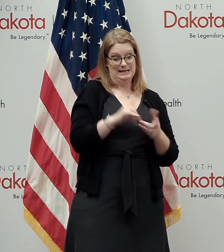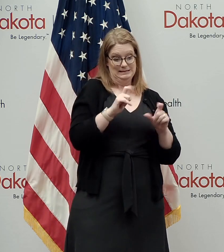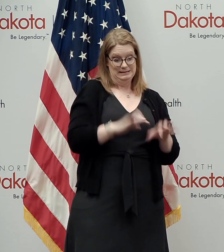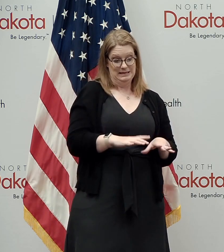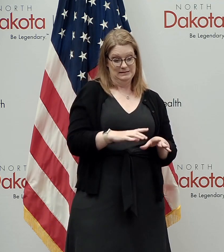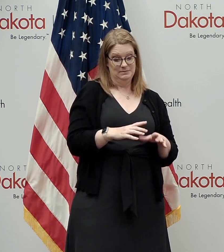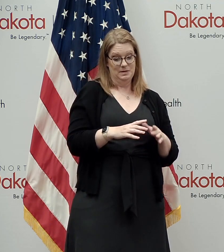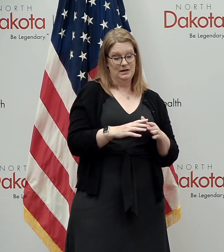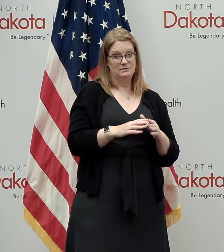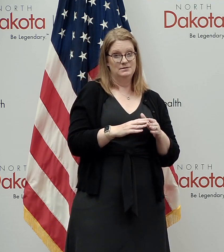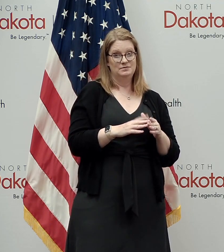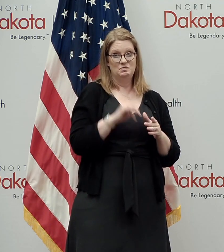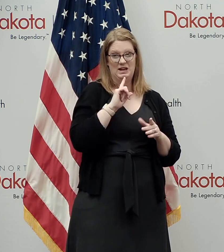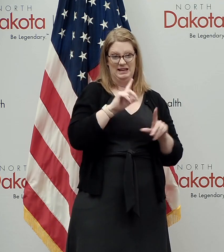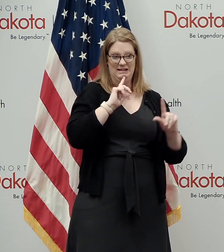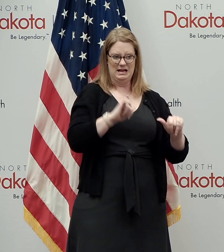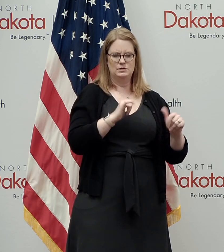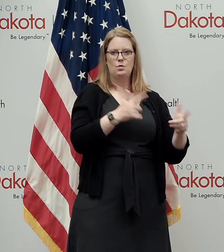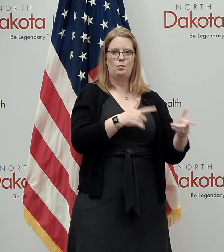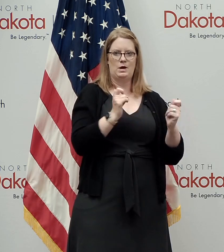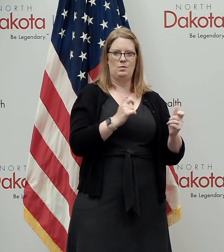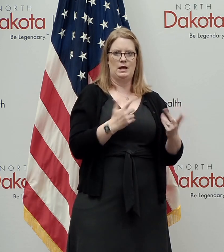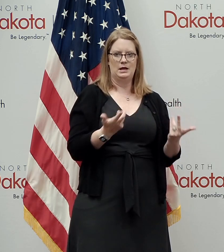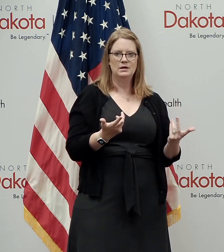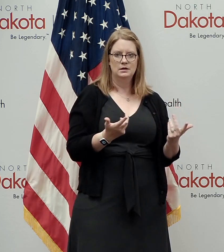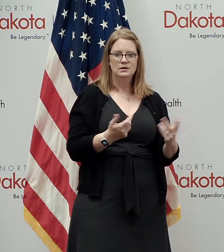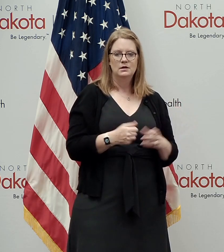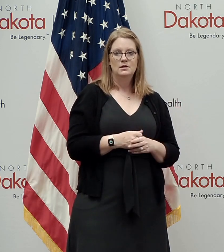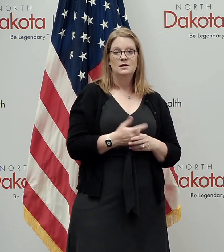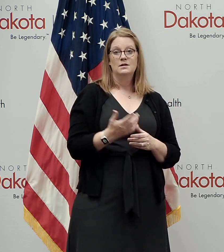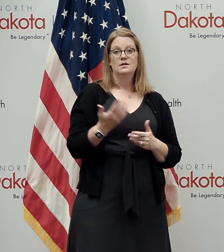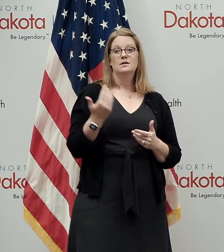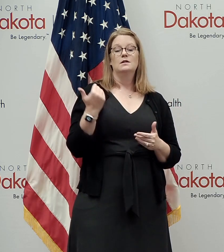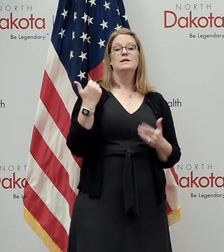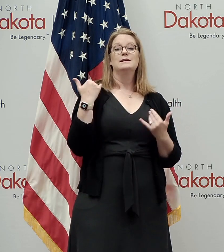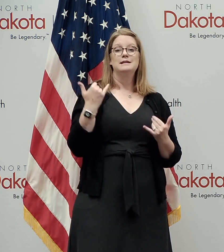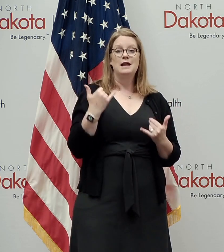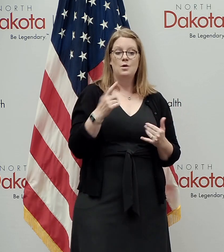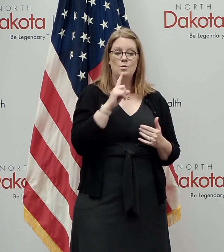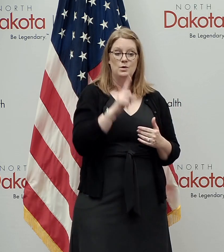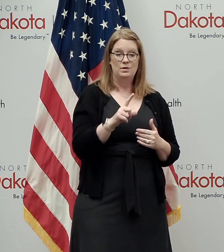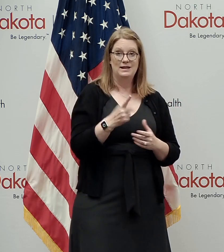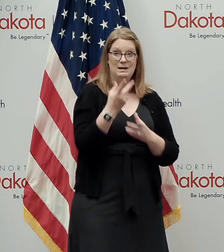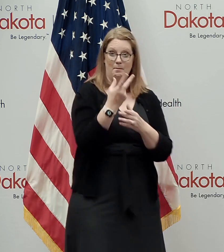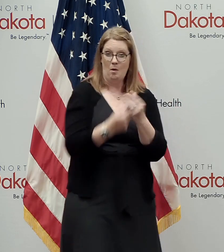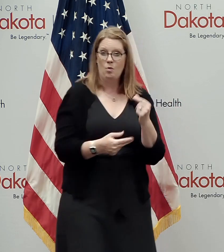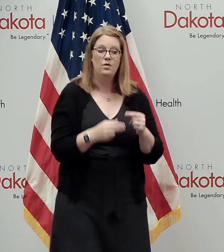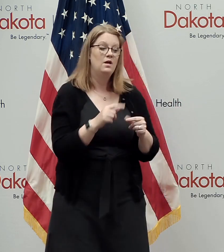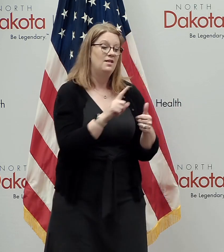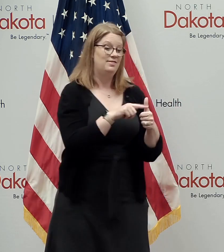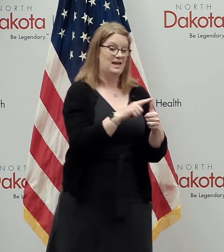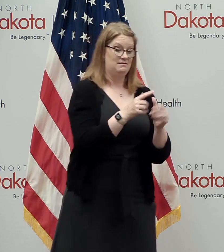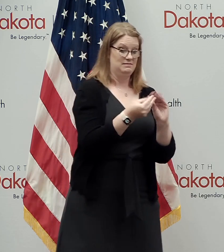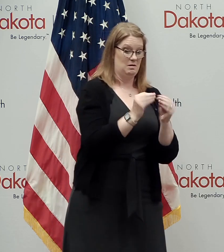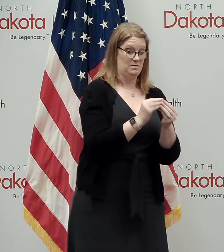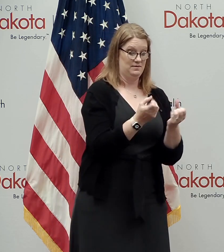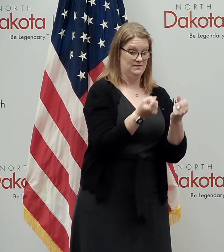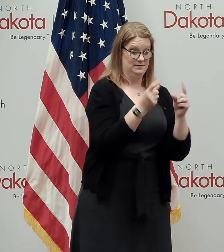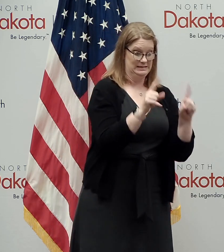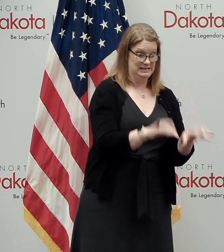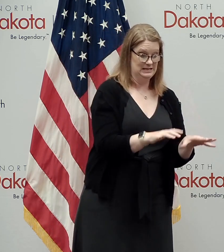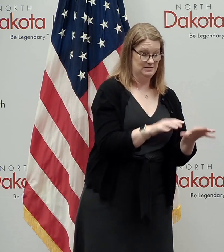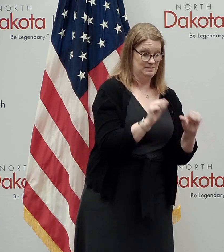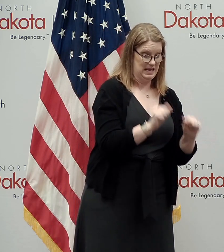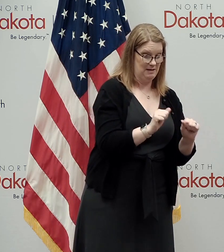where it was really a quantity battle early on to build capacity. Now we need quantity and quality, and by quality I mean